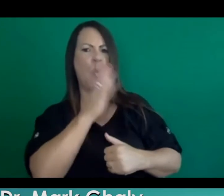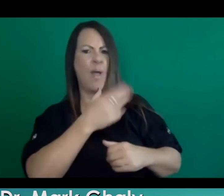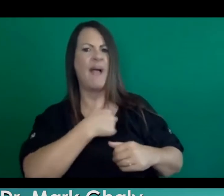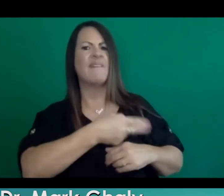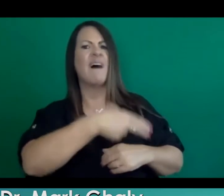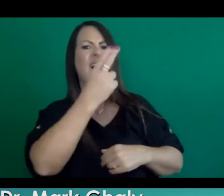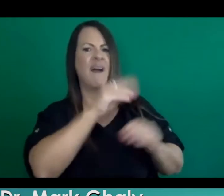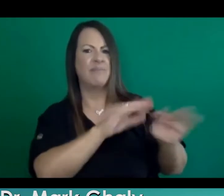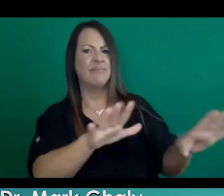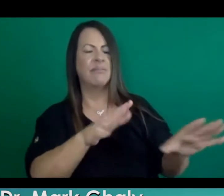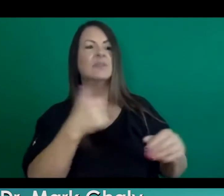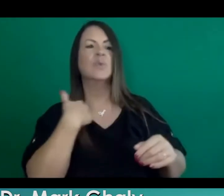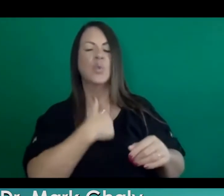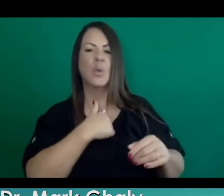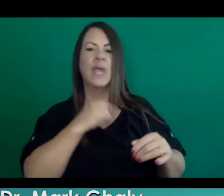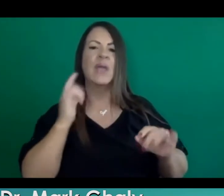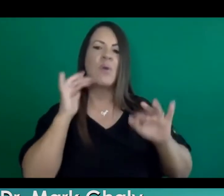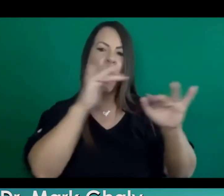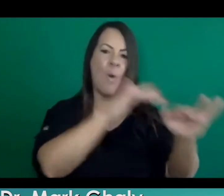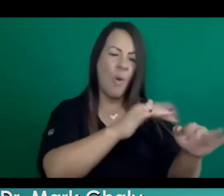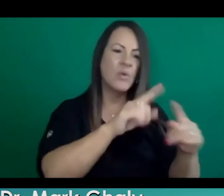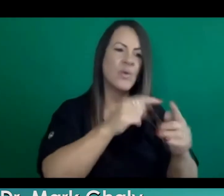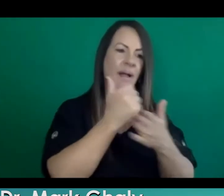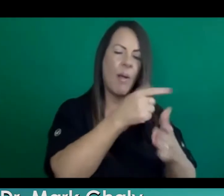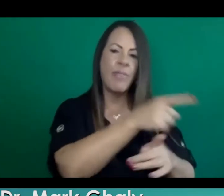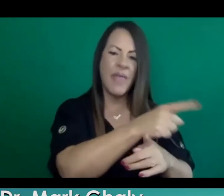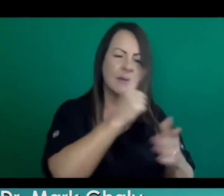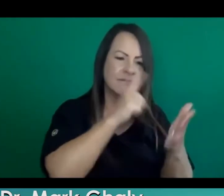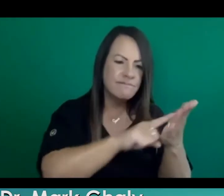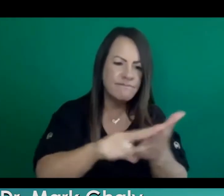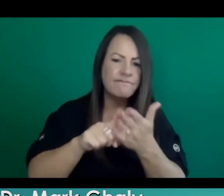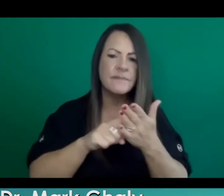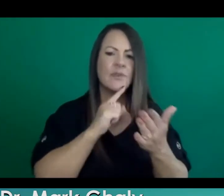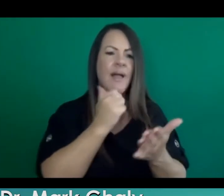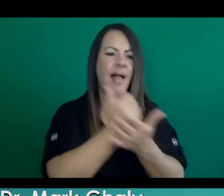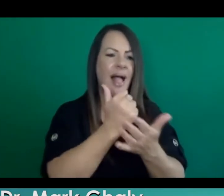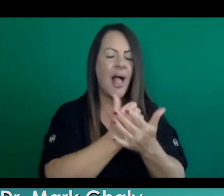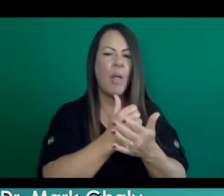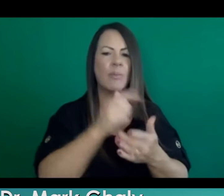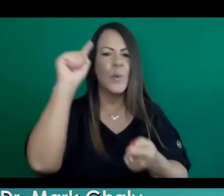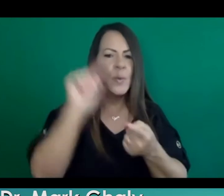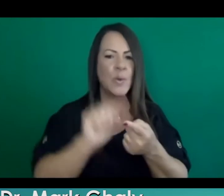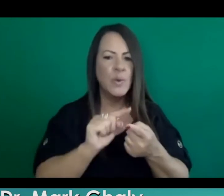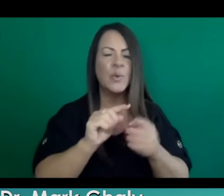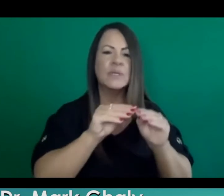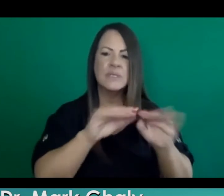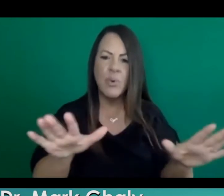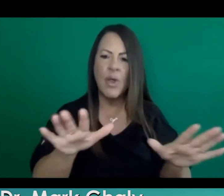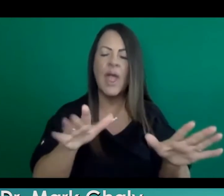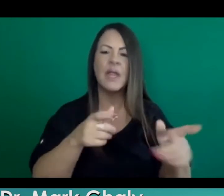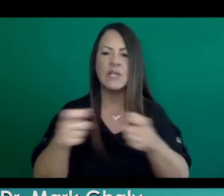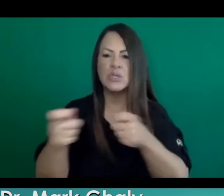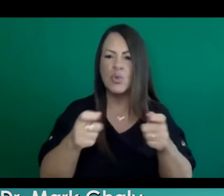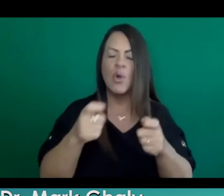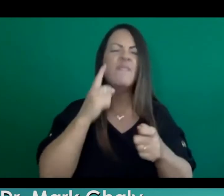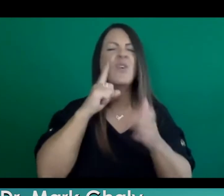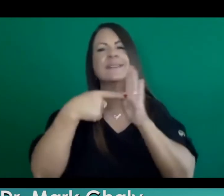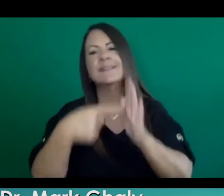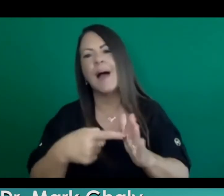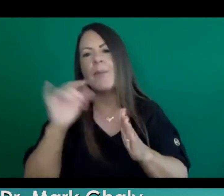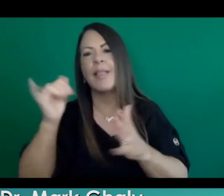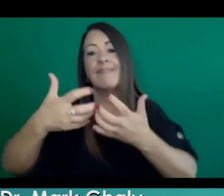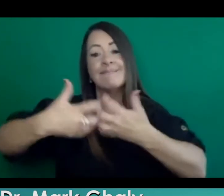to use contact tracing as an early tool to control outbreaks and spread in, let's say, a meat packing